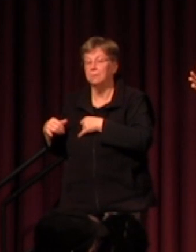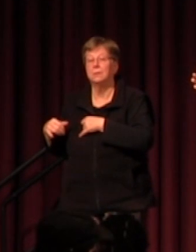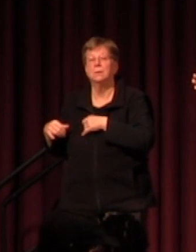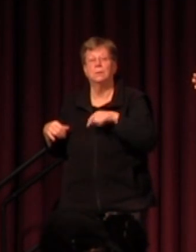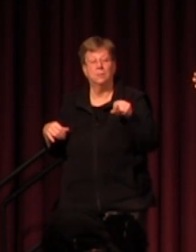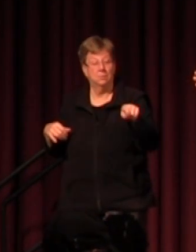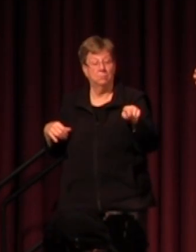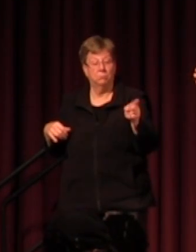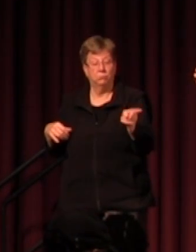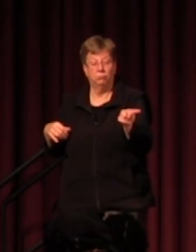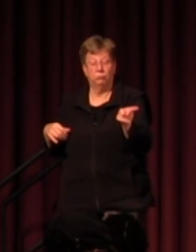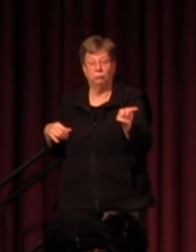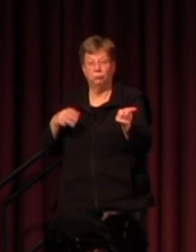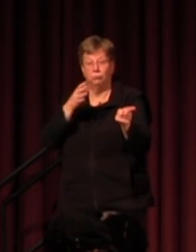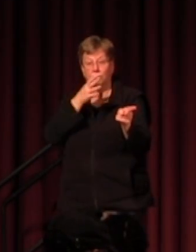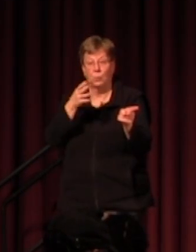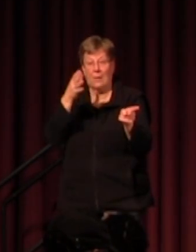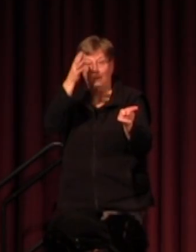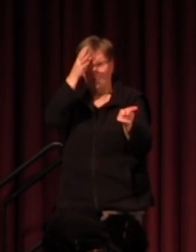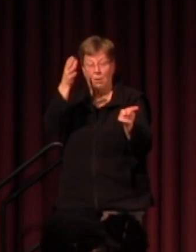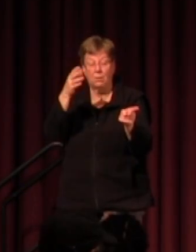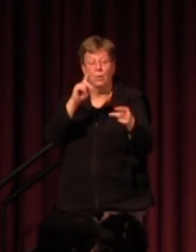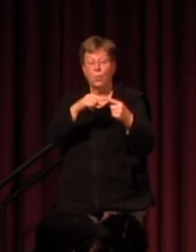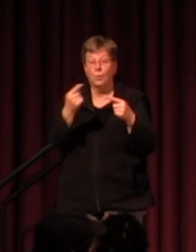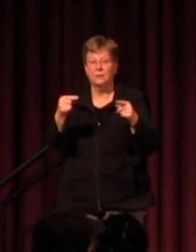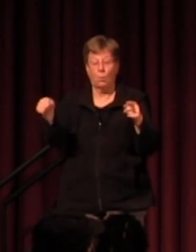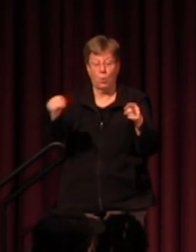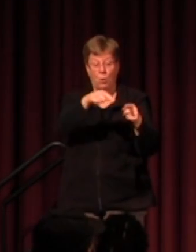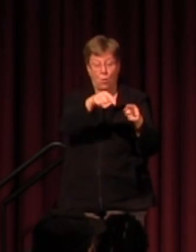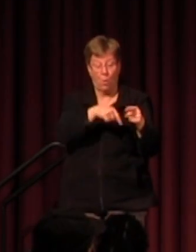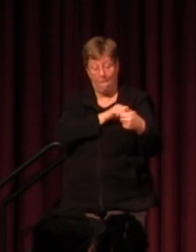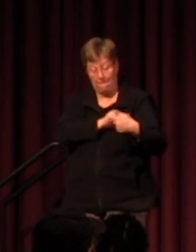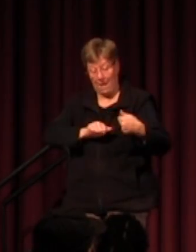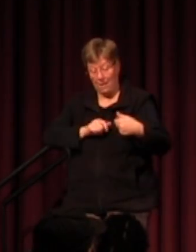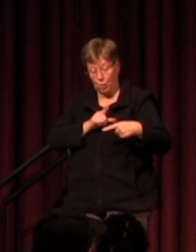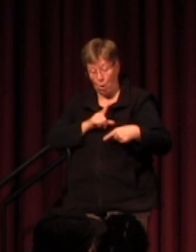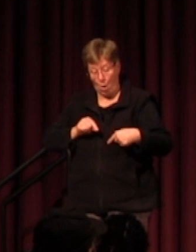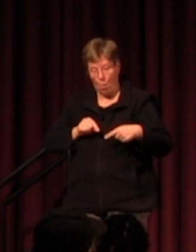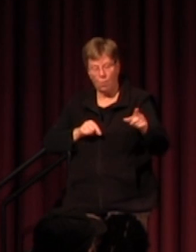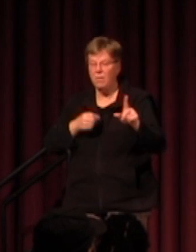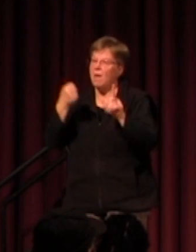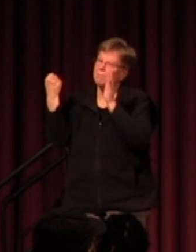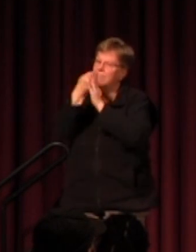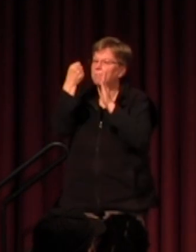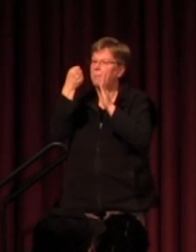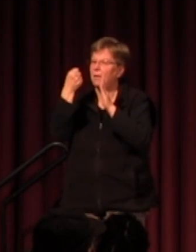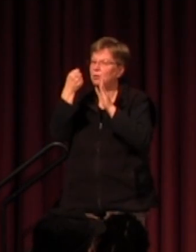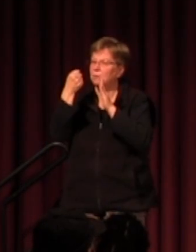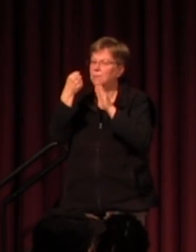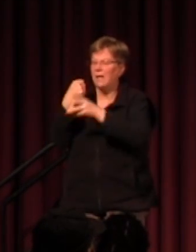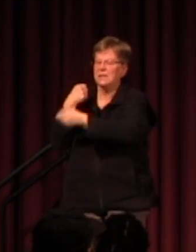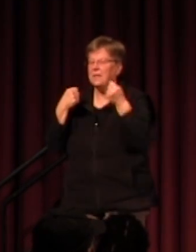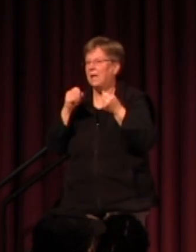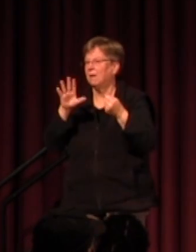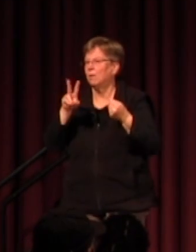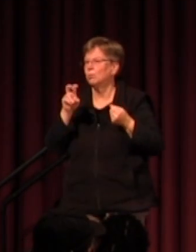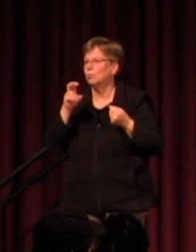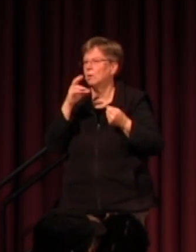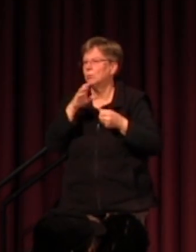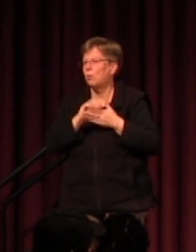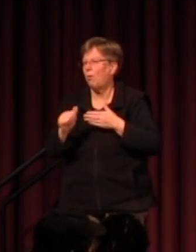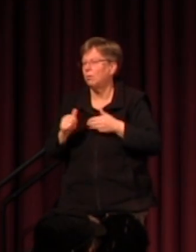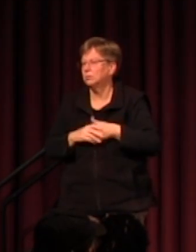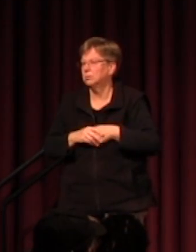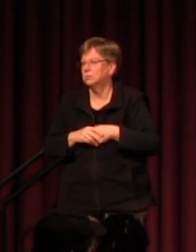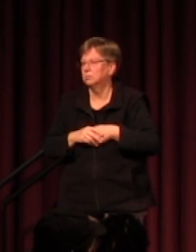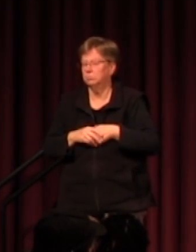grandparents, whenever somebody gets to go, they punch them in the mouth and take their $200.